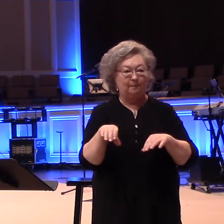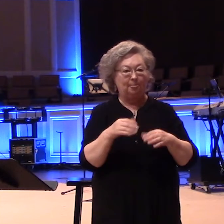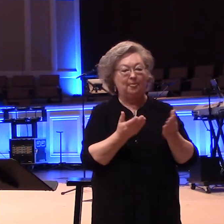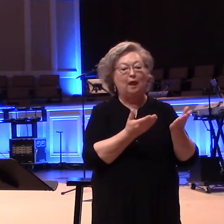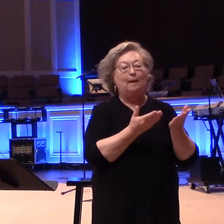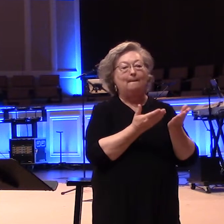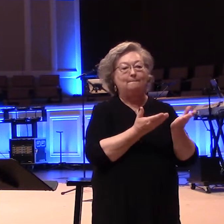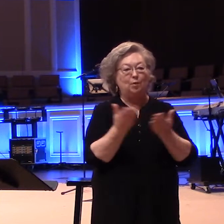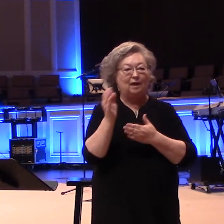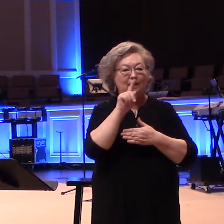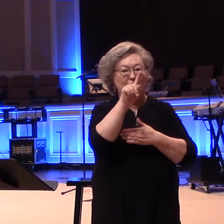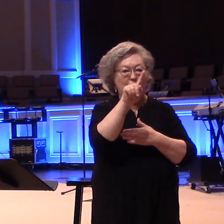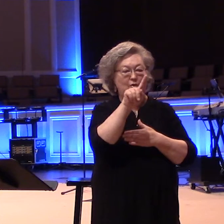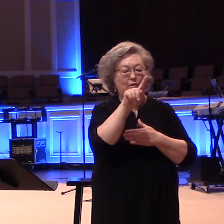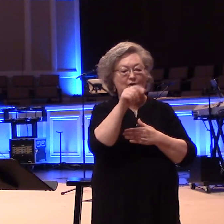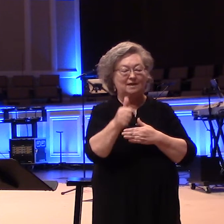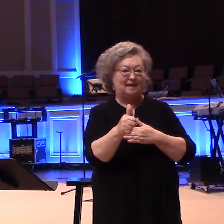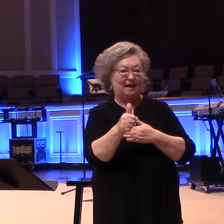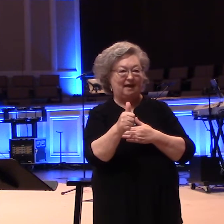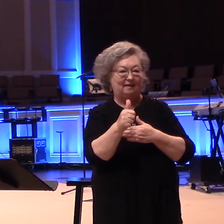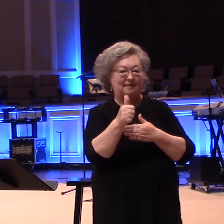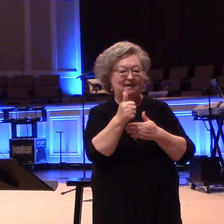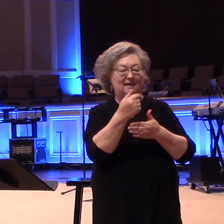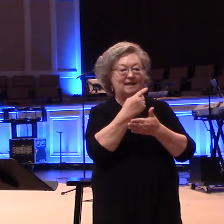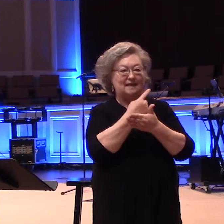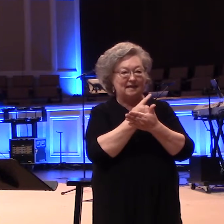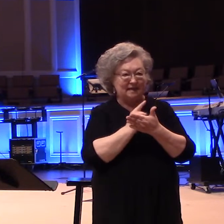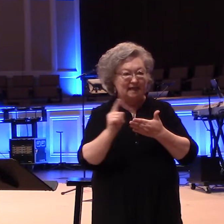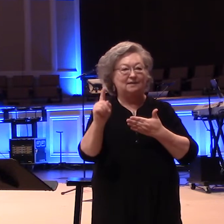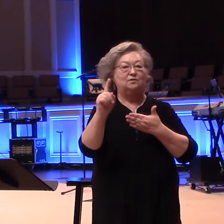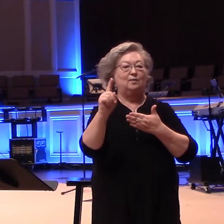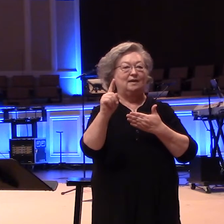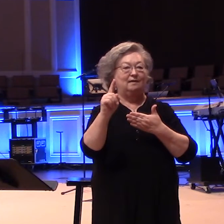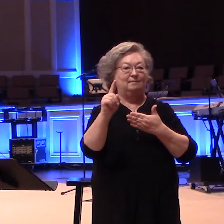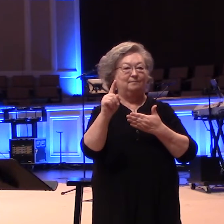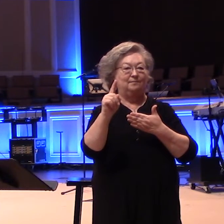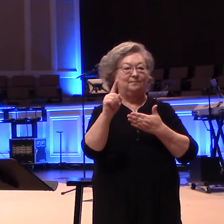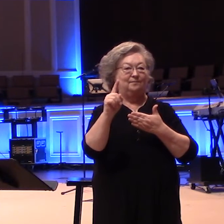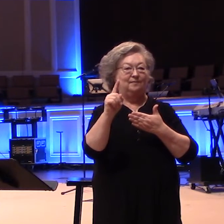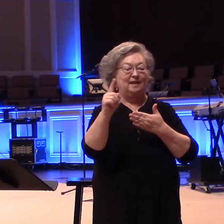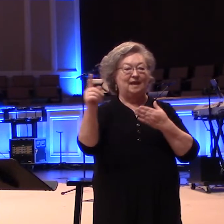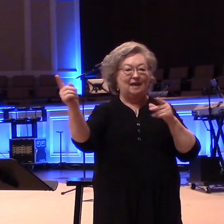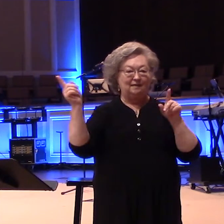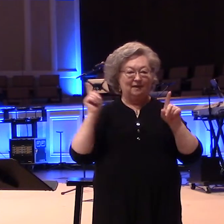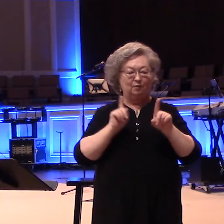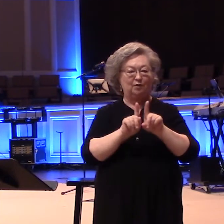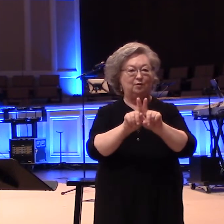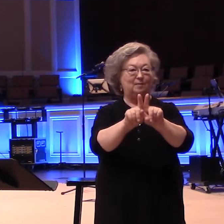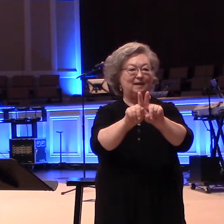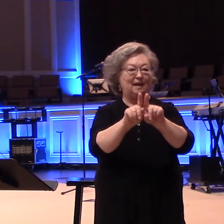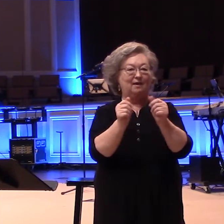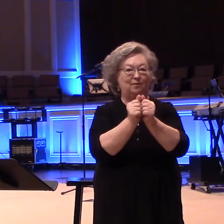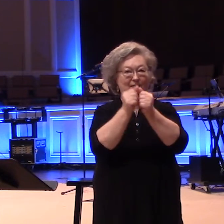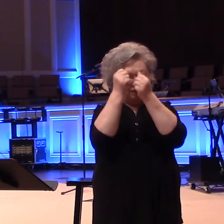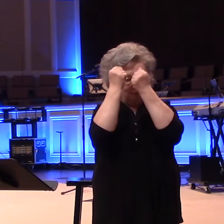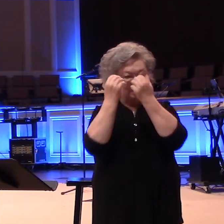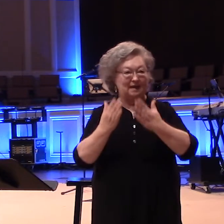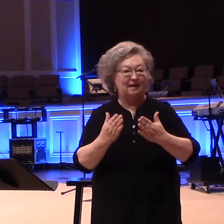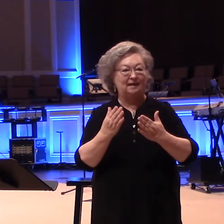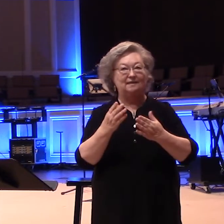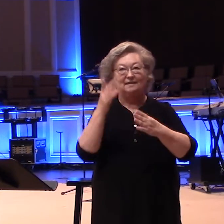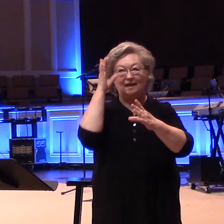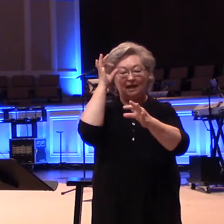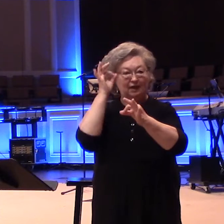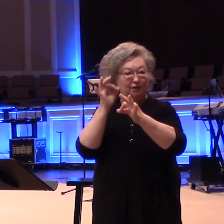tithe next Sunday. Step back into obedience and faith. Maybe you need to catch your tithe up next Sunday. It's been a busy time and an